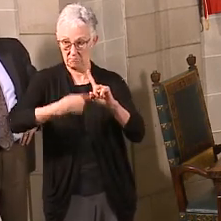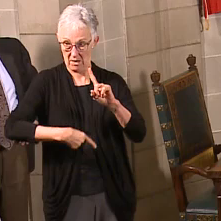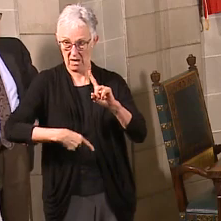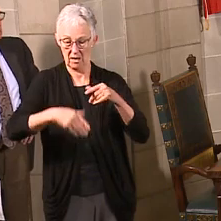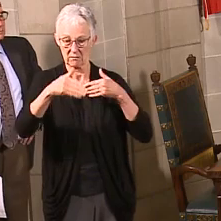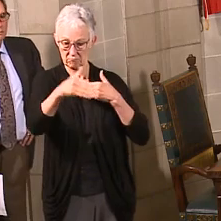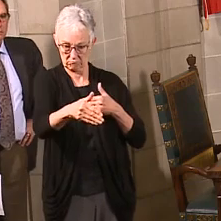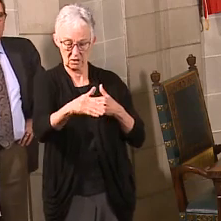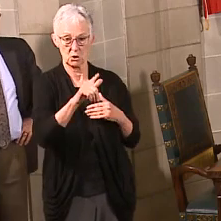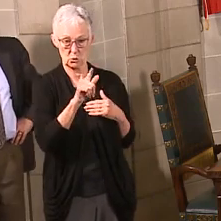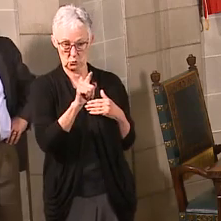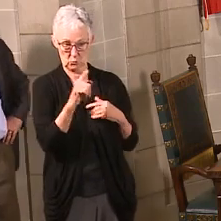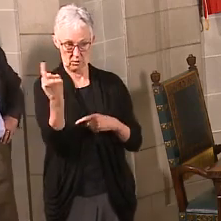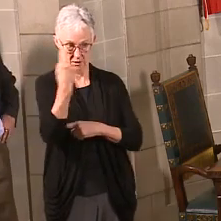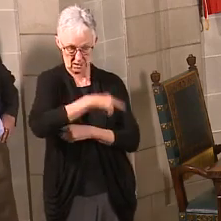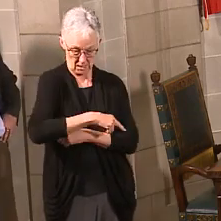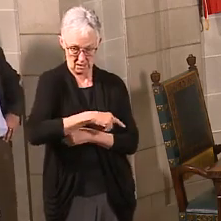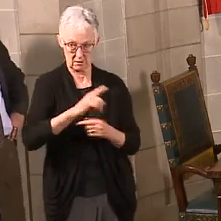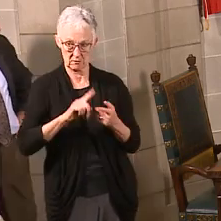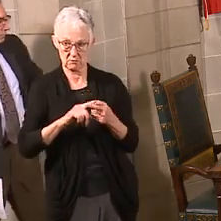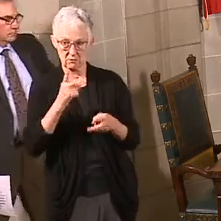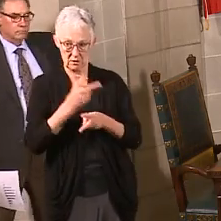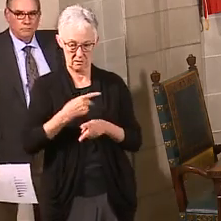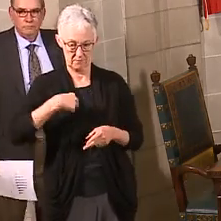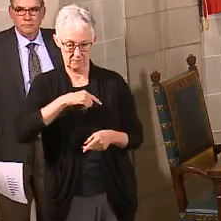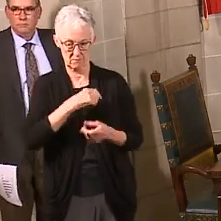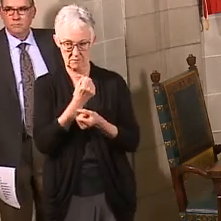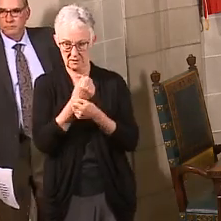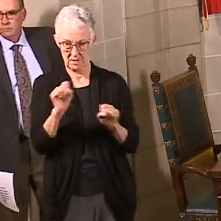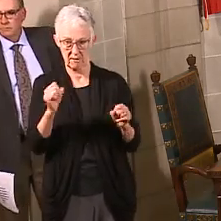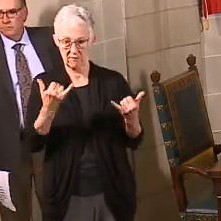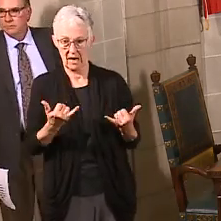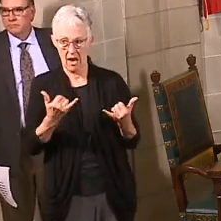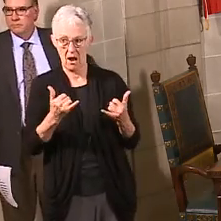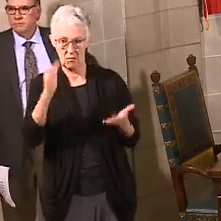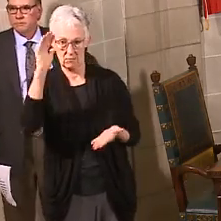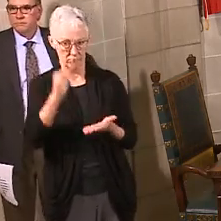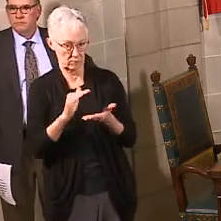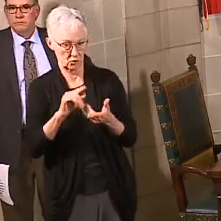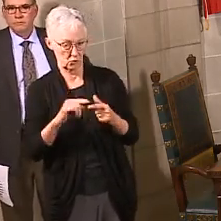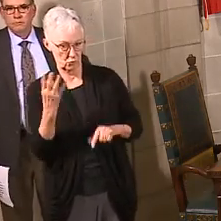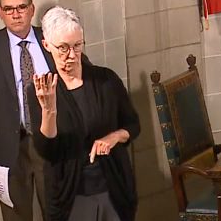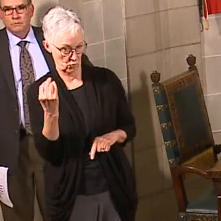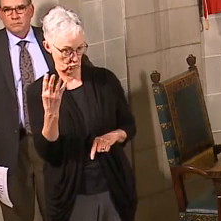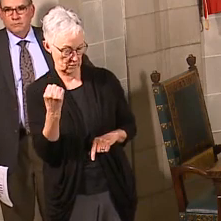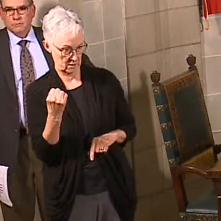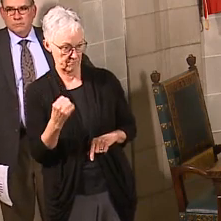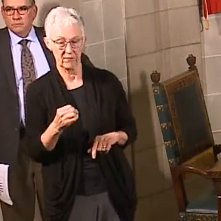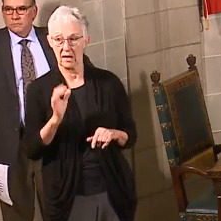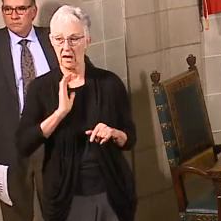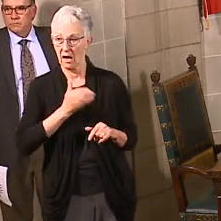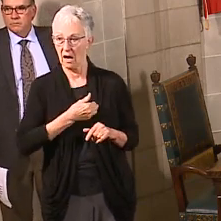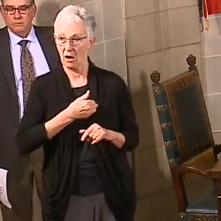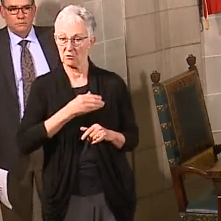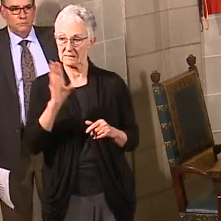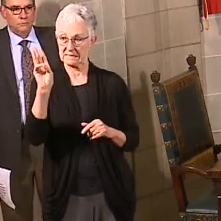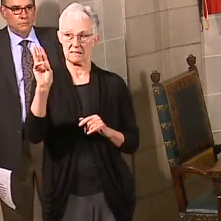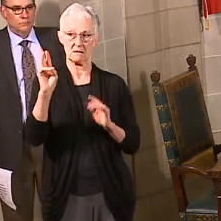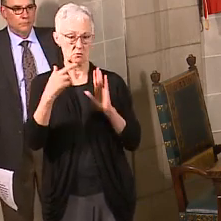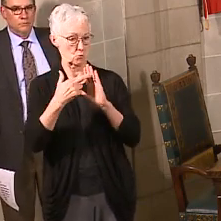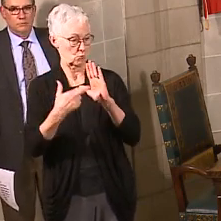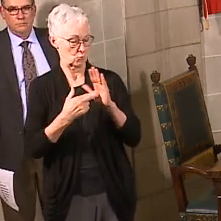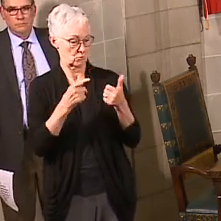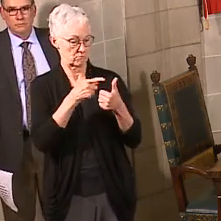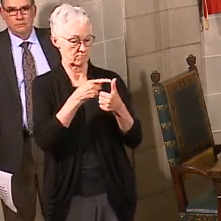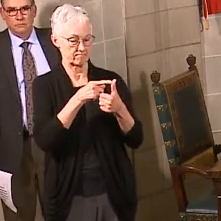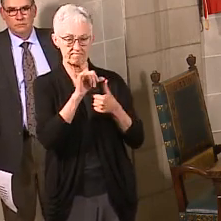need to continue to practice the social distancing. We've got our 6 rules to keep Nebraska healthy. 1, stay home, don't